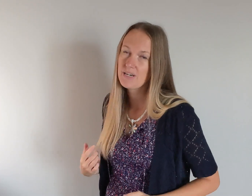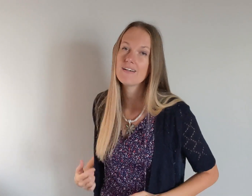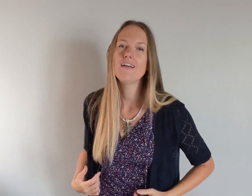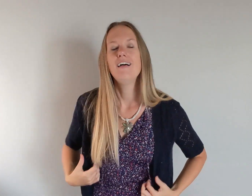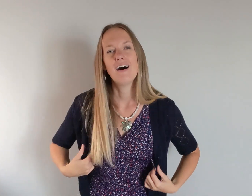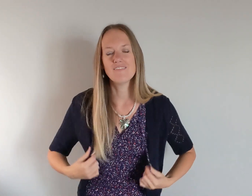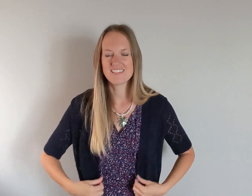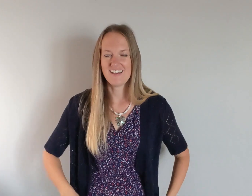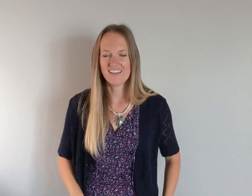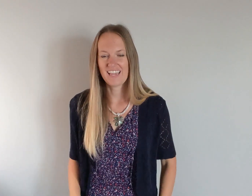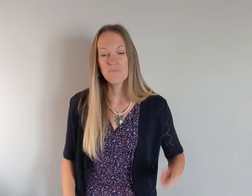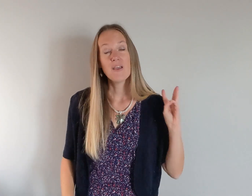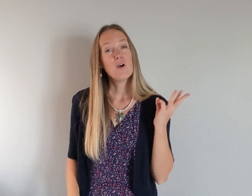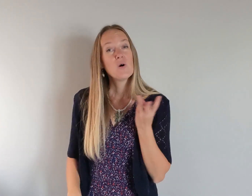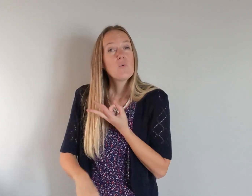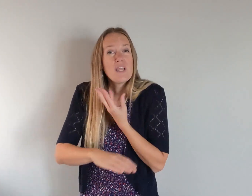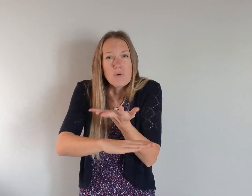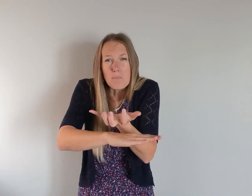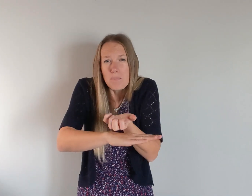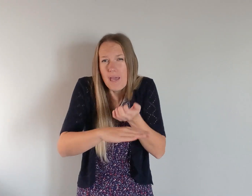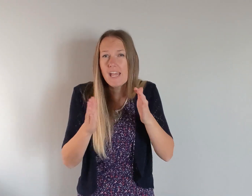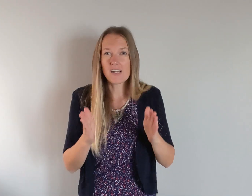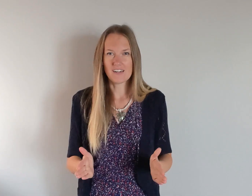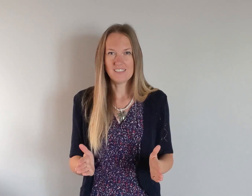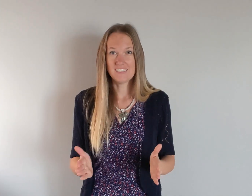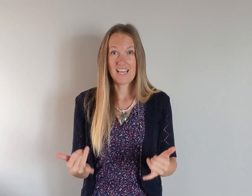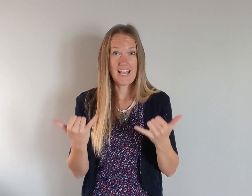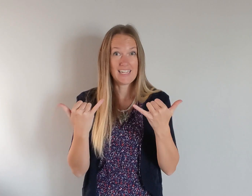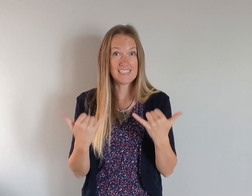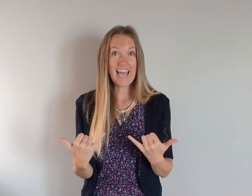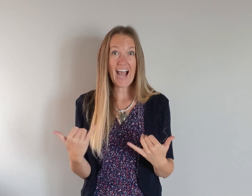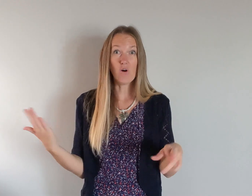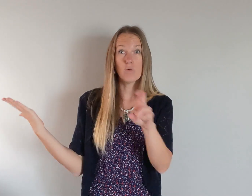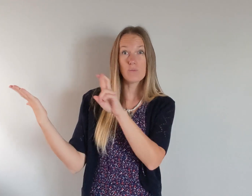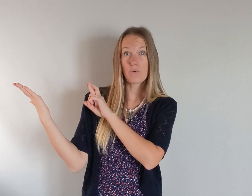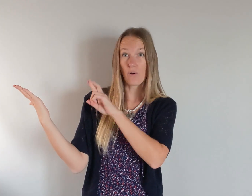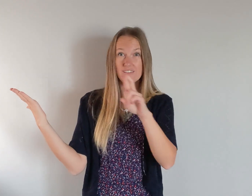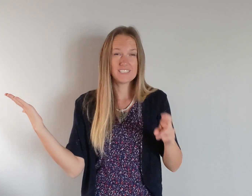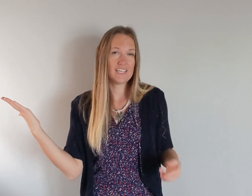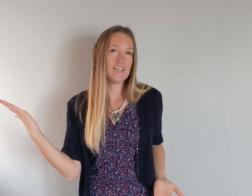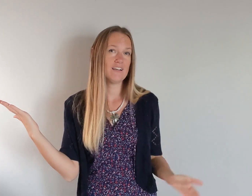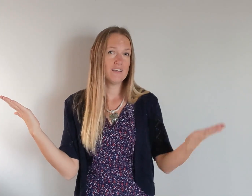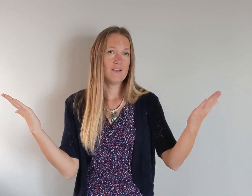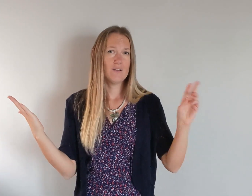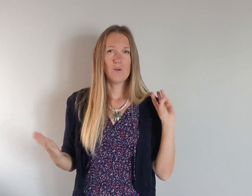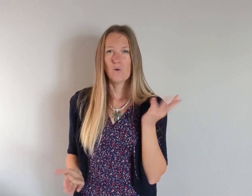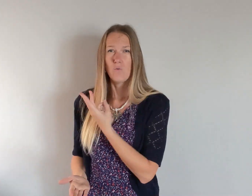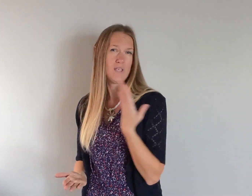part of the song, okay? We were beggars, now we're royalty.